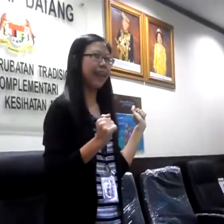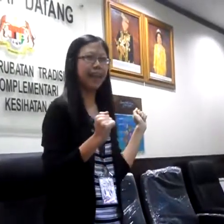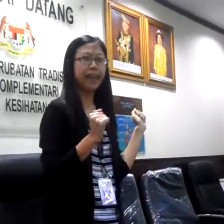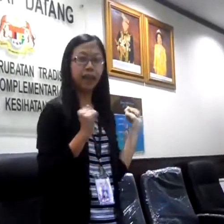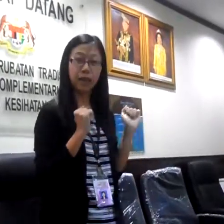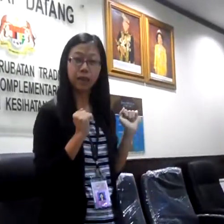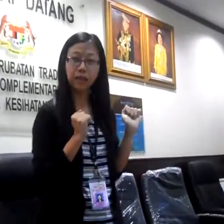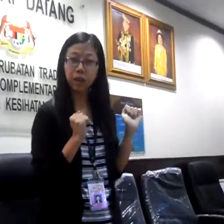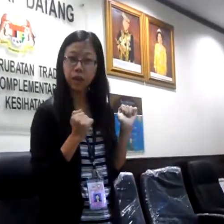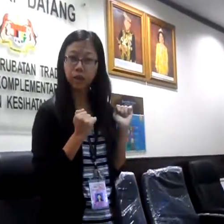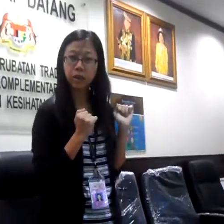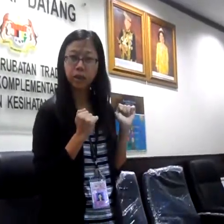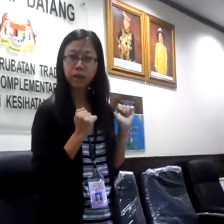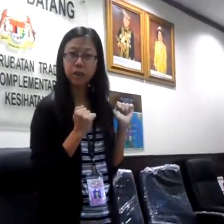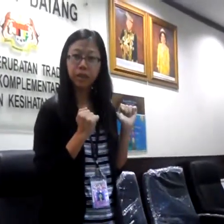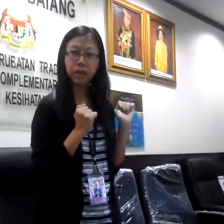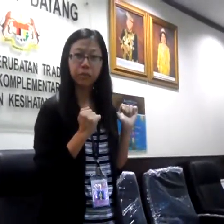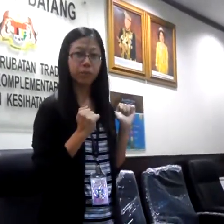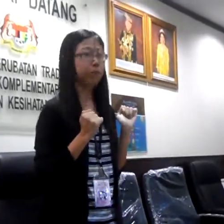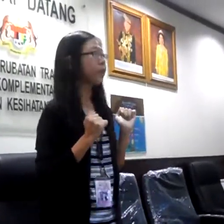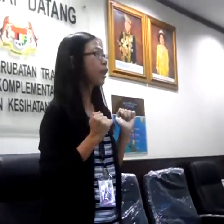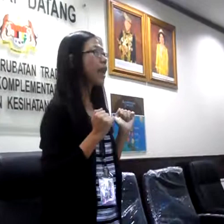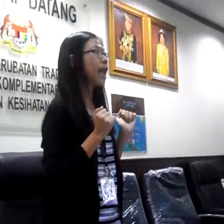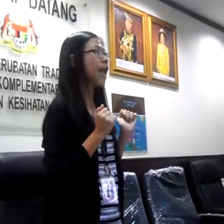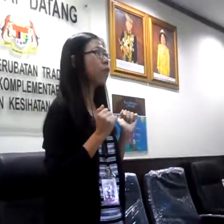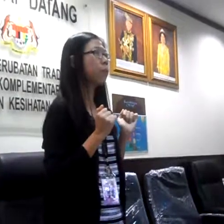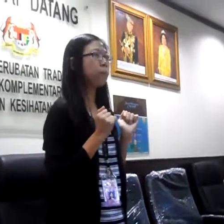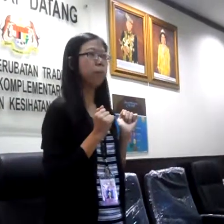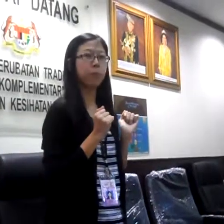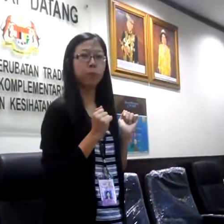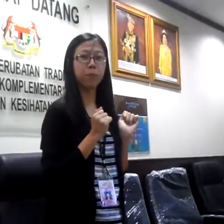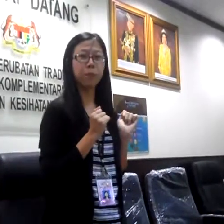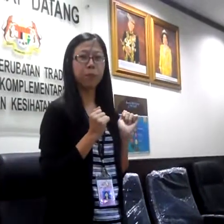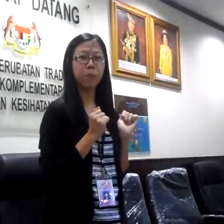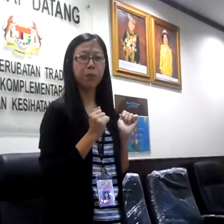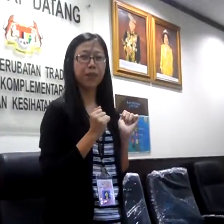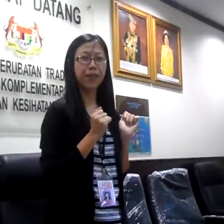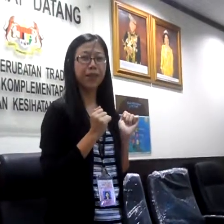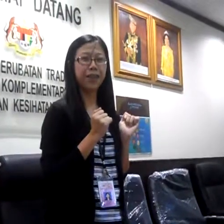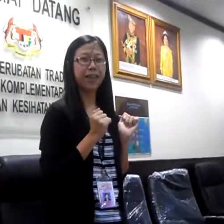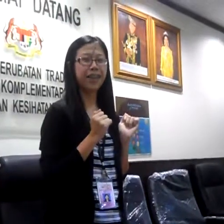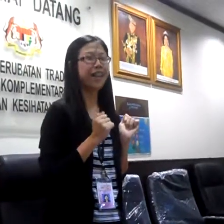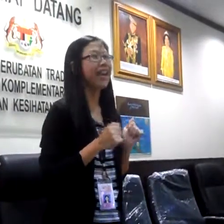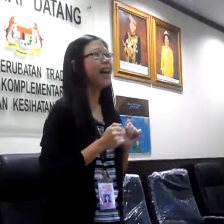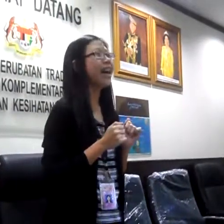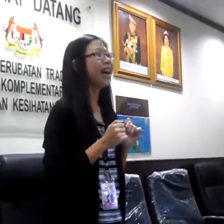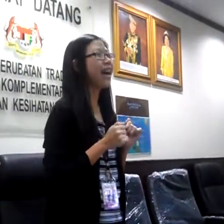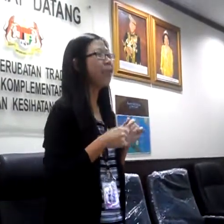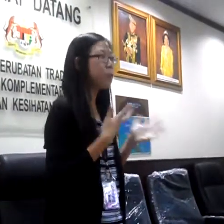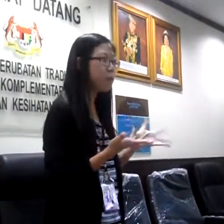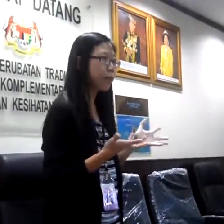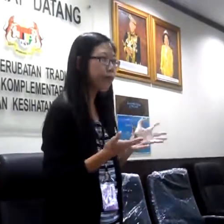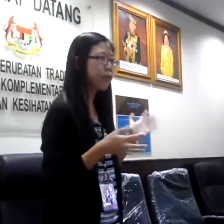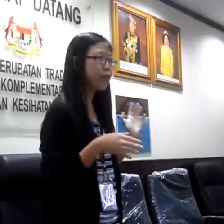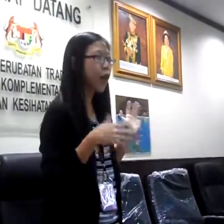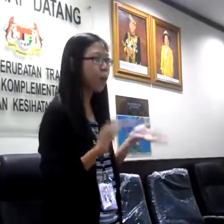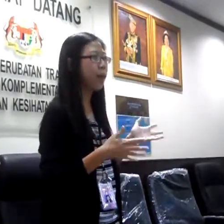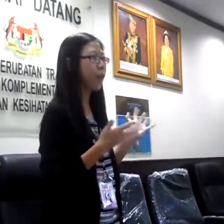And... And remember, after all the pain and suffering... And remember, after all the